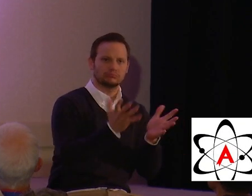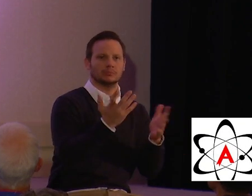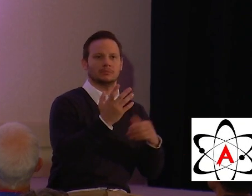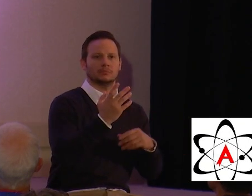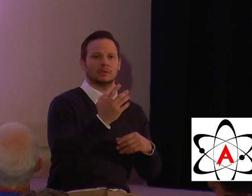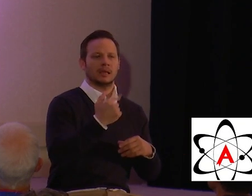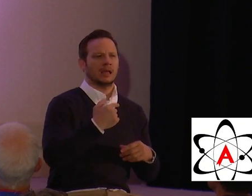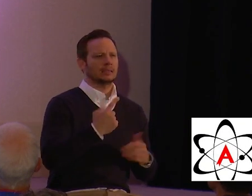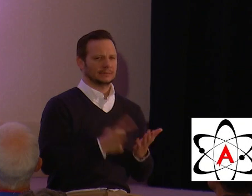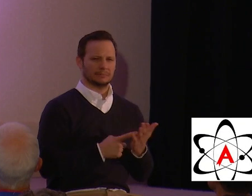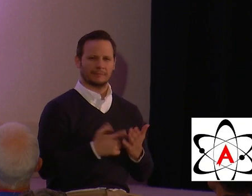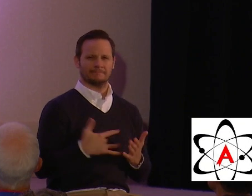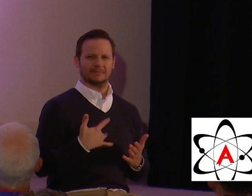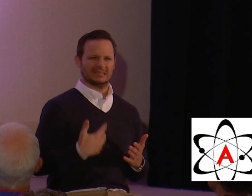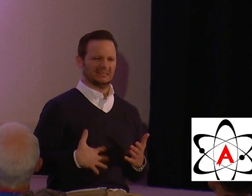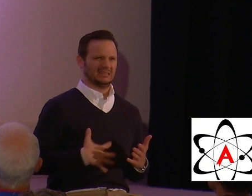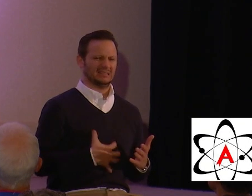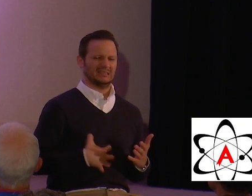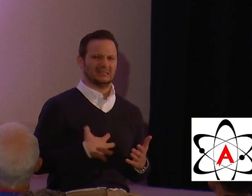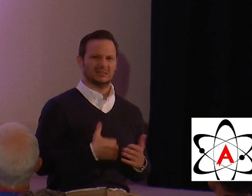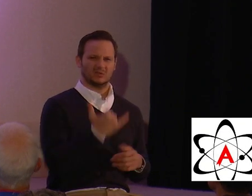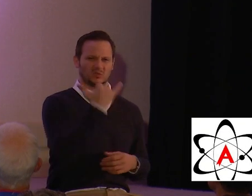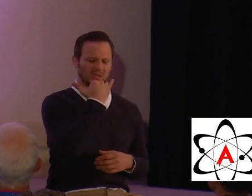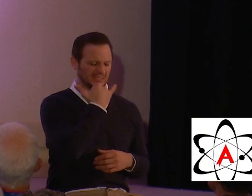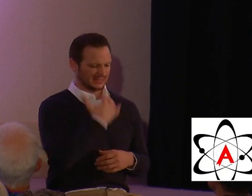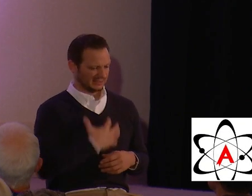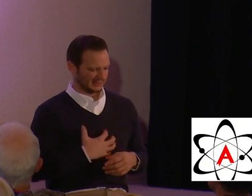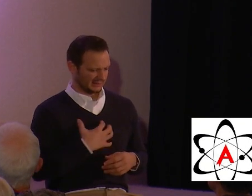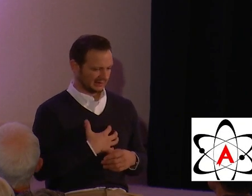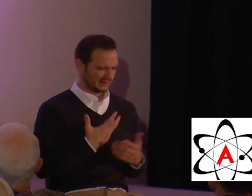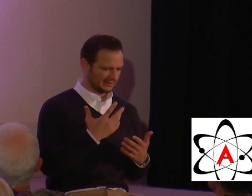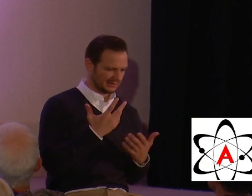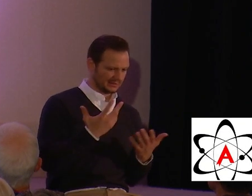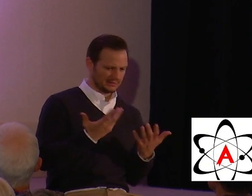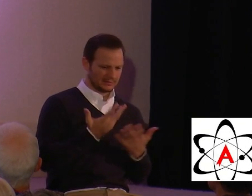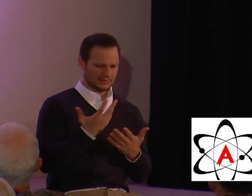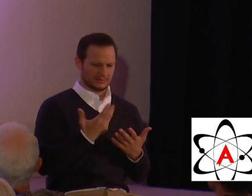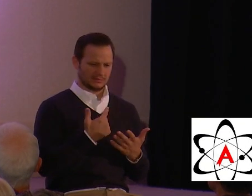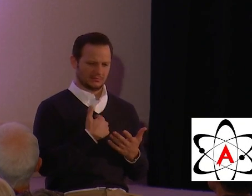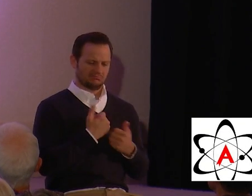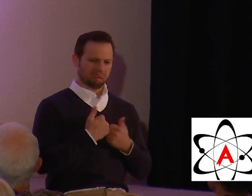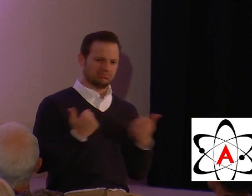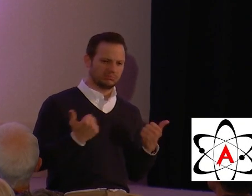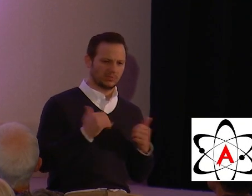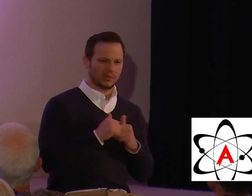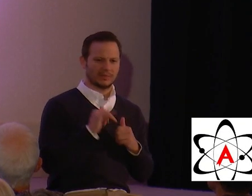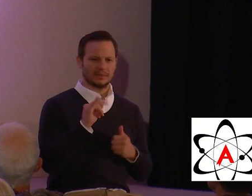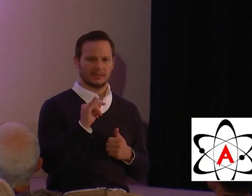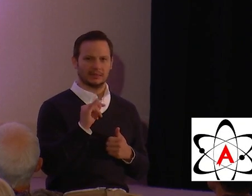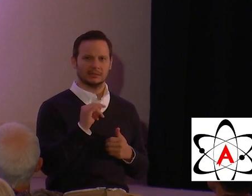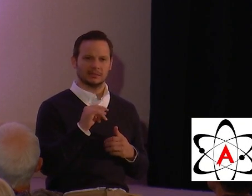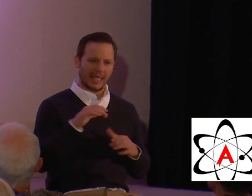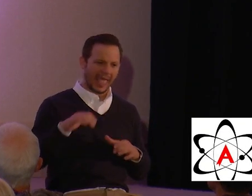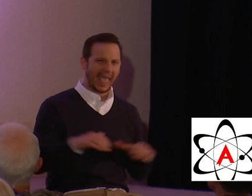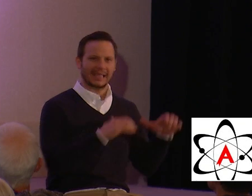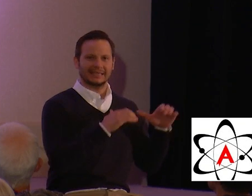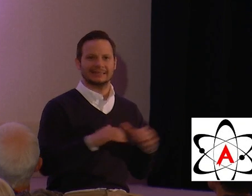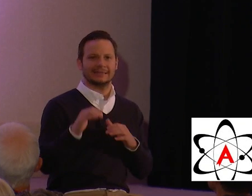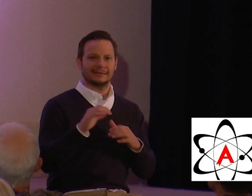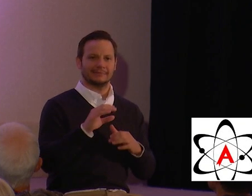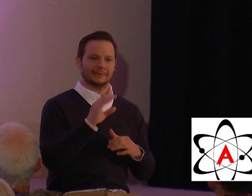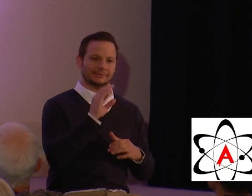wrong, because I know that pushing atheism and that actively, for lack of a better